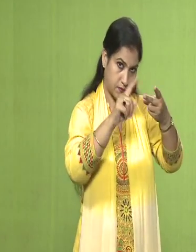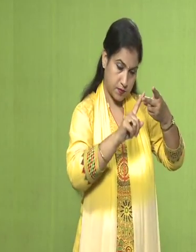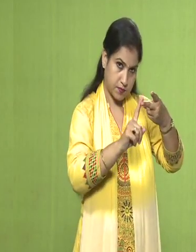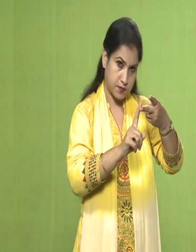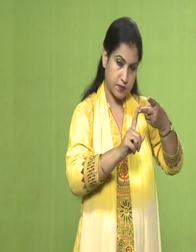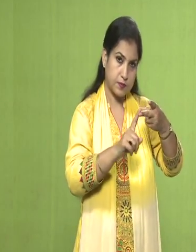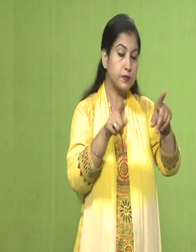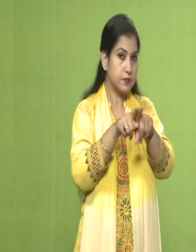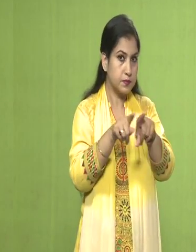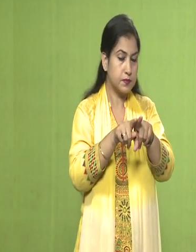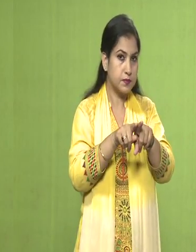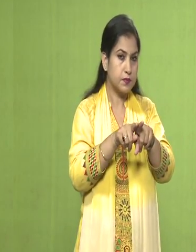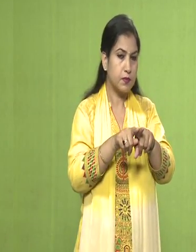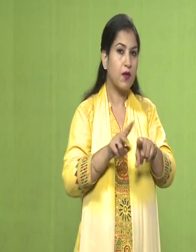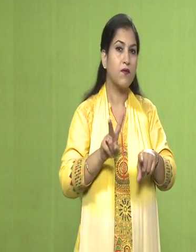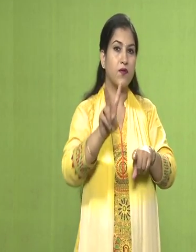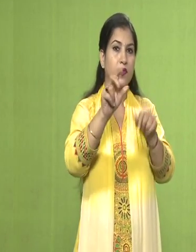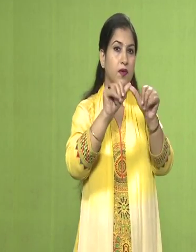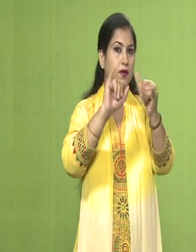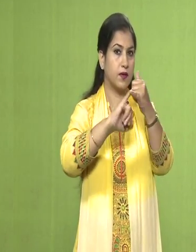and vassal